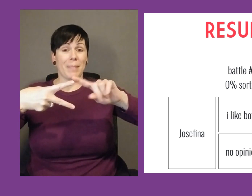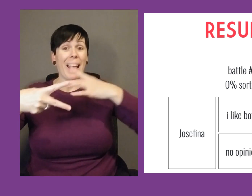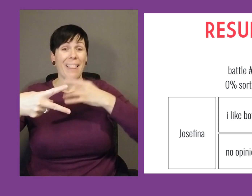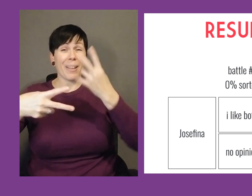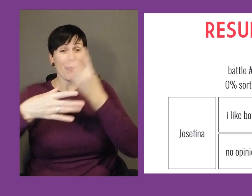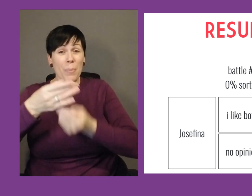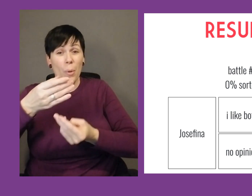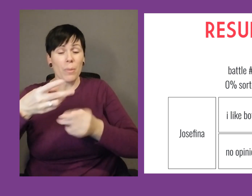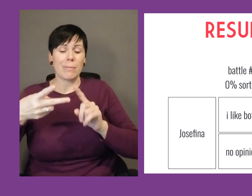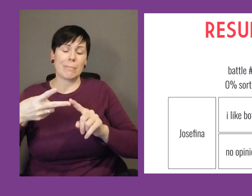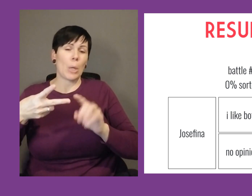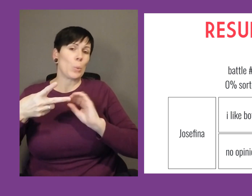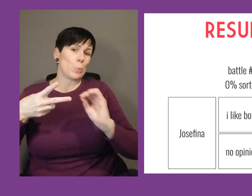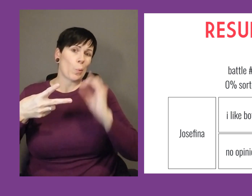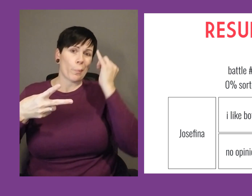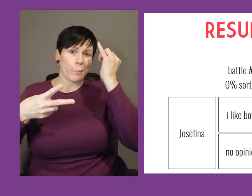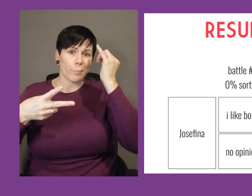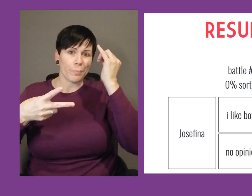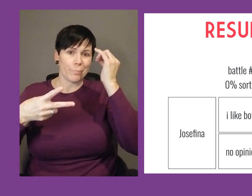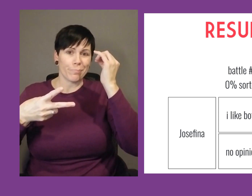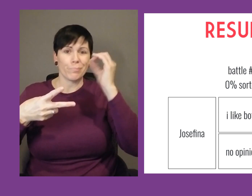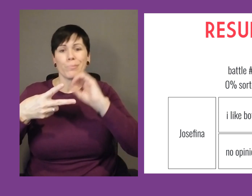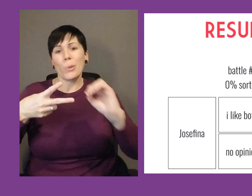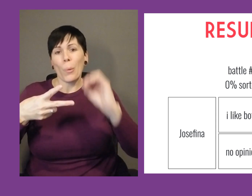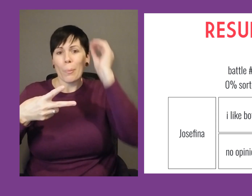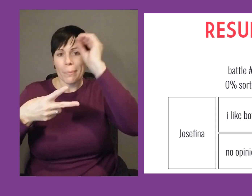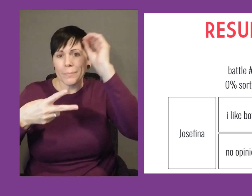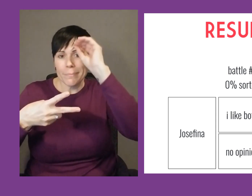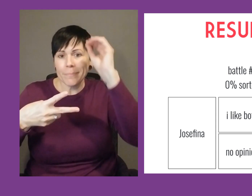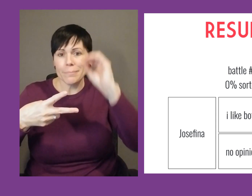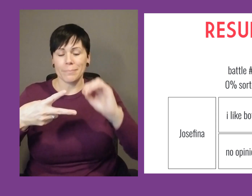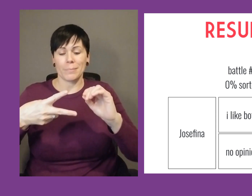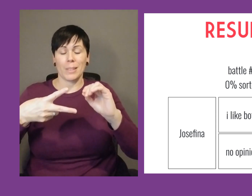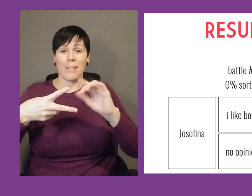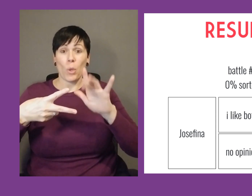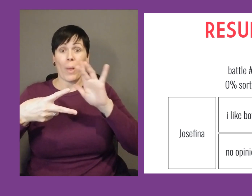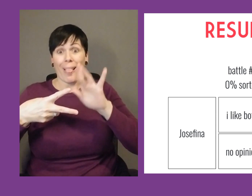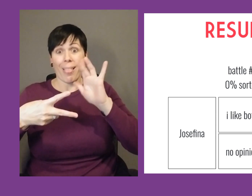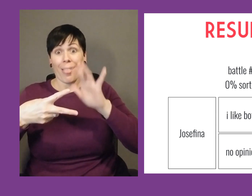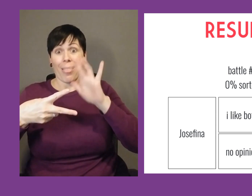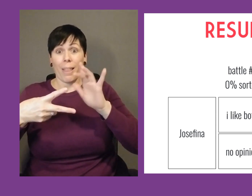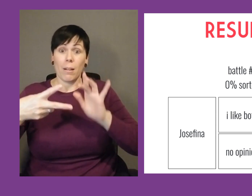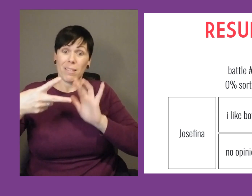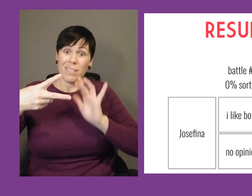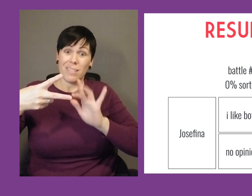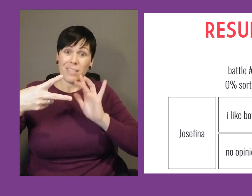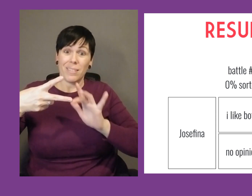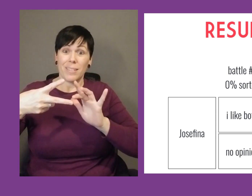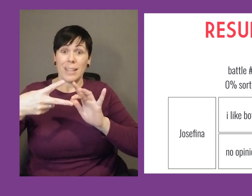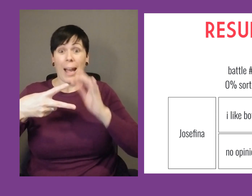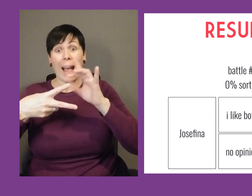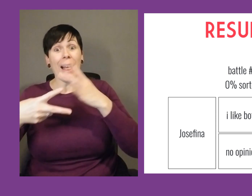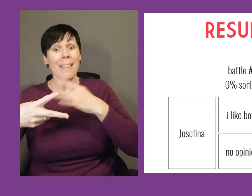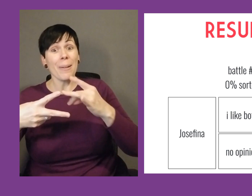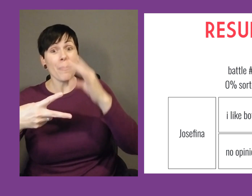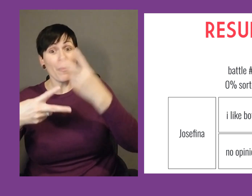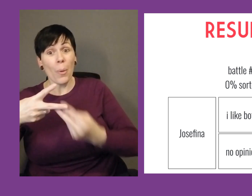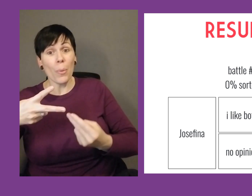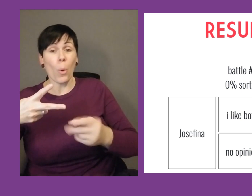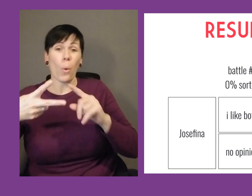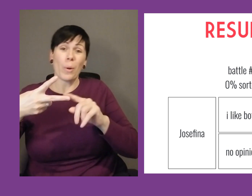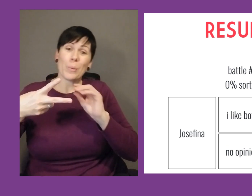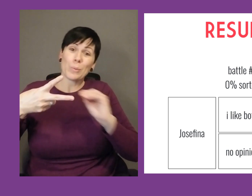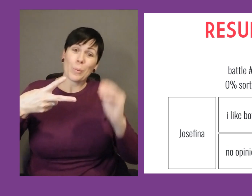opinion. And the more you select no opinion and I like them both, the less helpful it is for ranking. Because it will